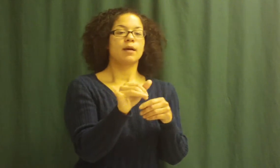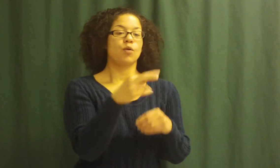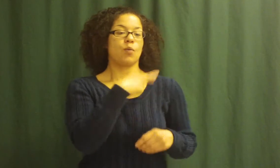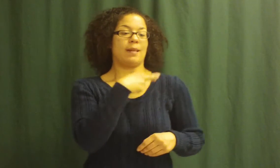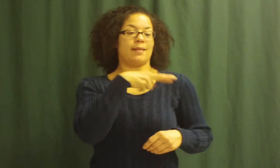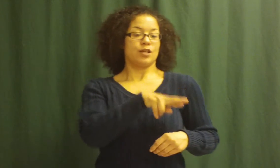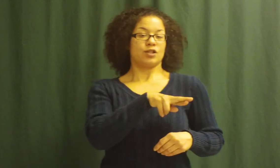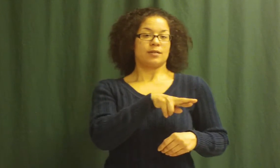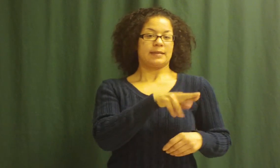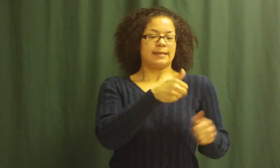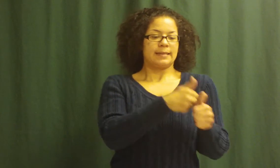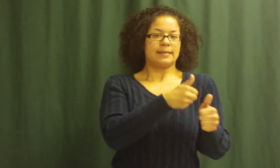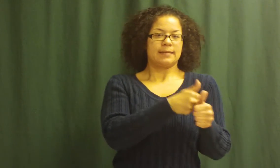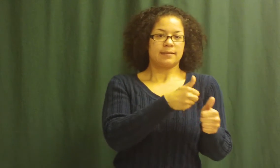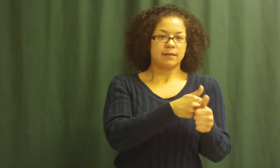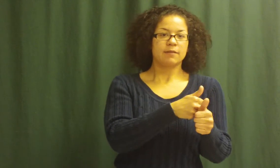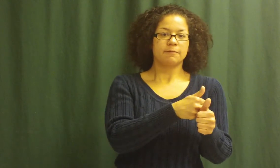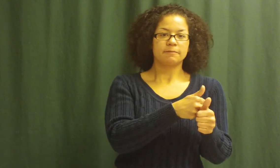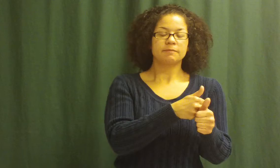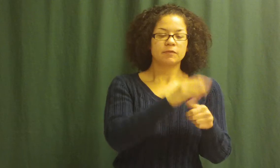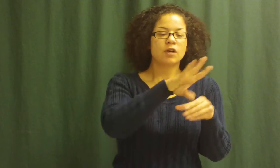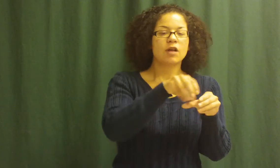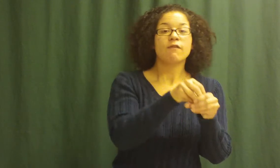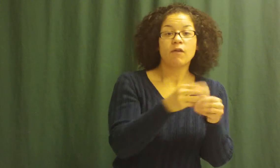worship, morals, and ethics.